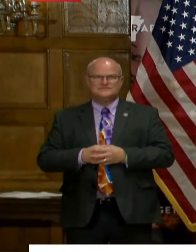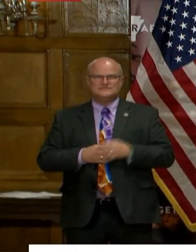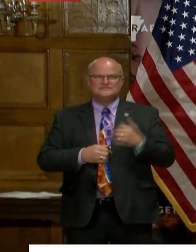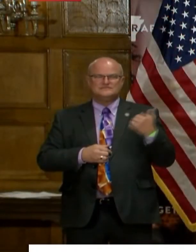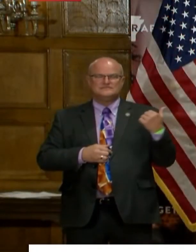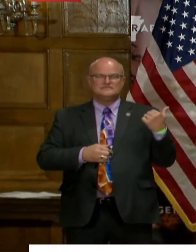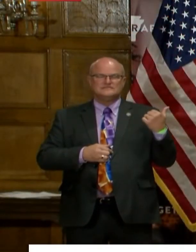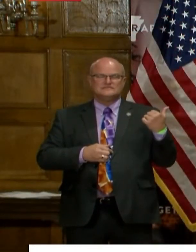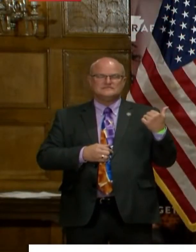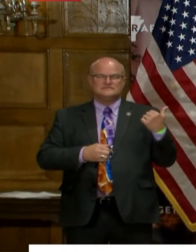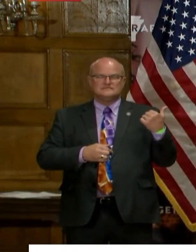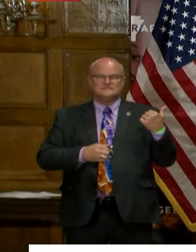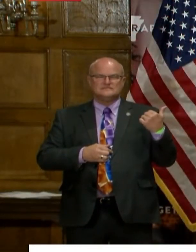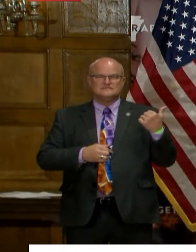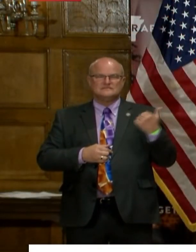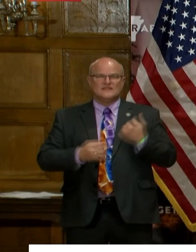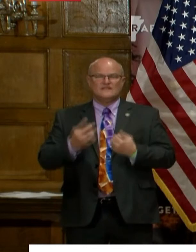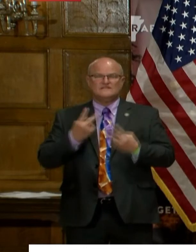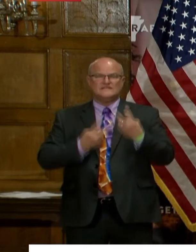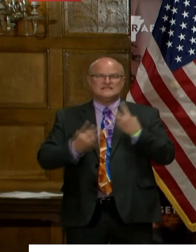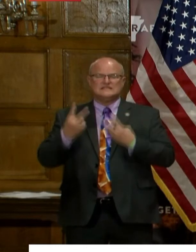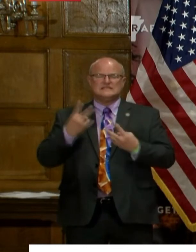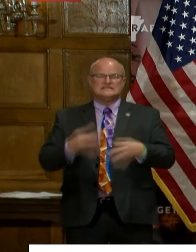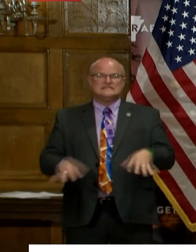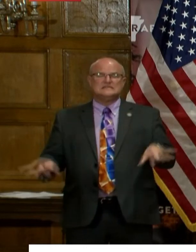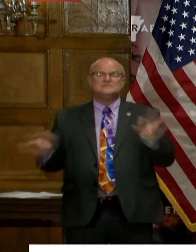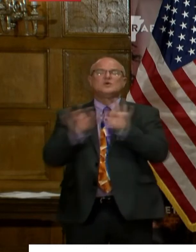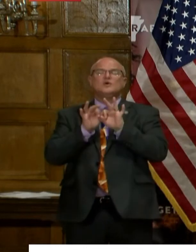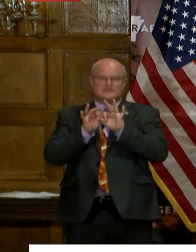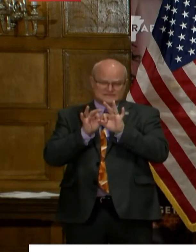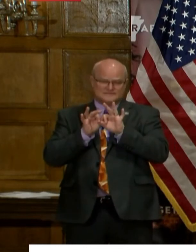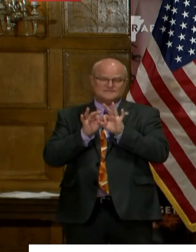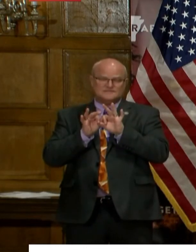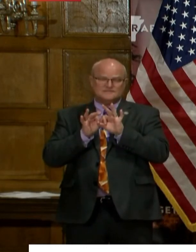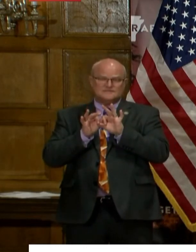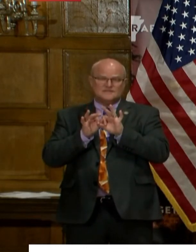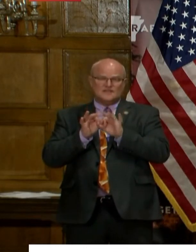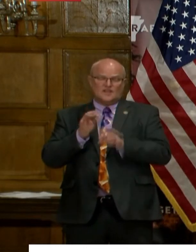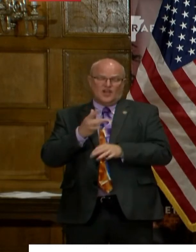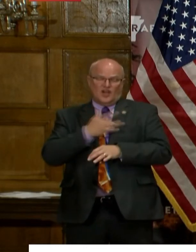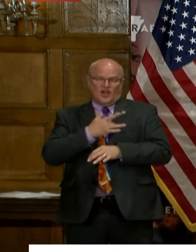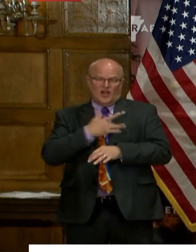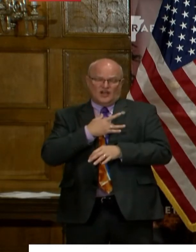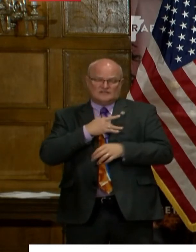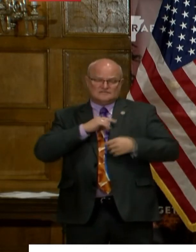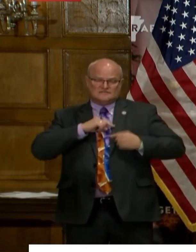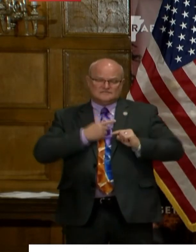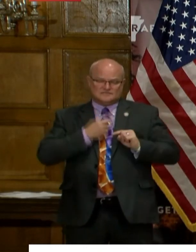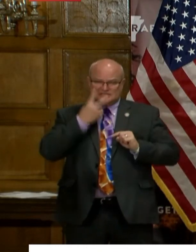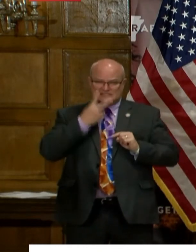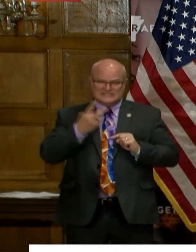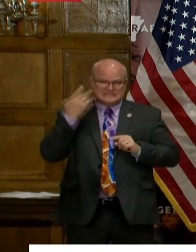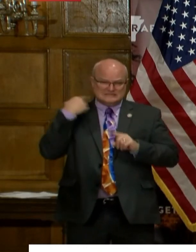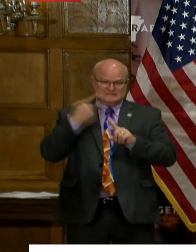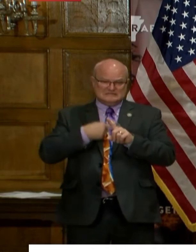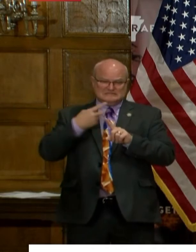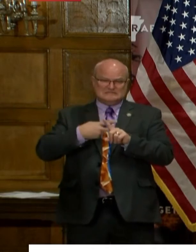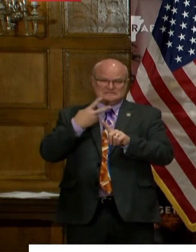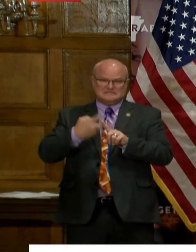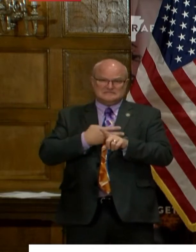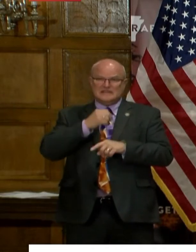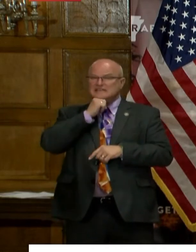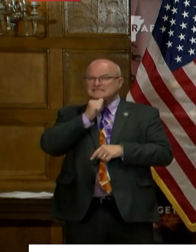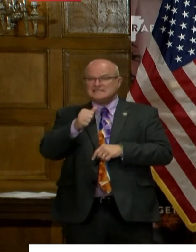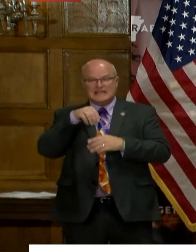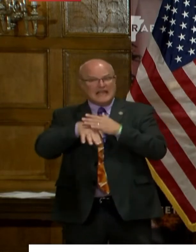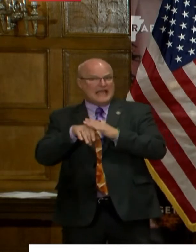Well, the visitation is, of course, very, very important. The heartache that we've seen in previous months because there was not